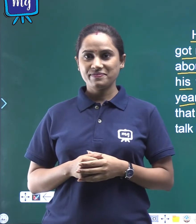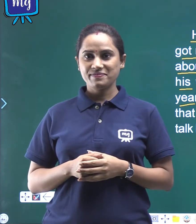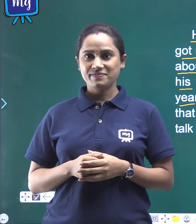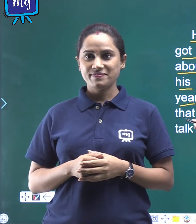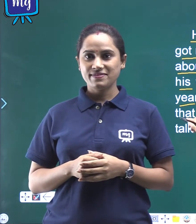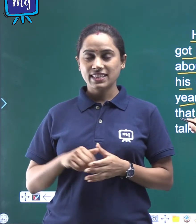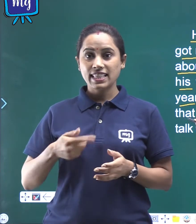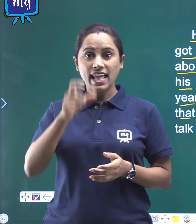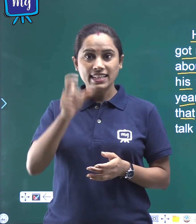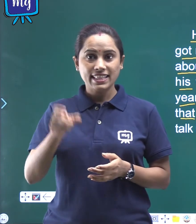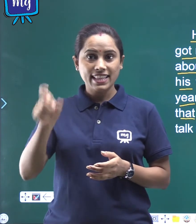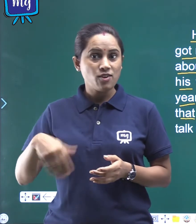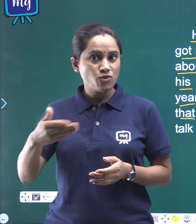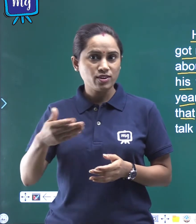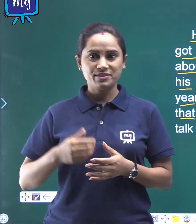that they would